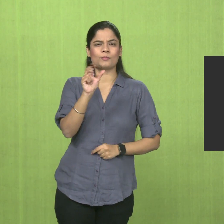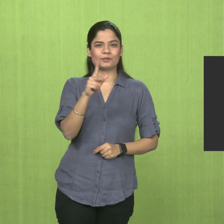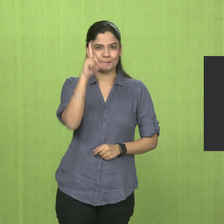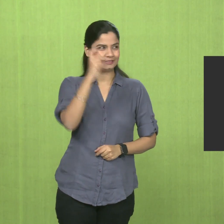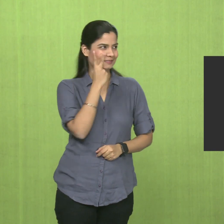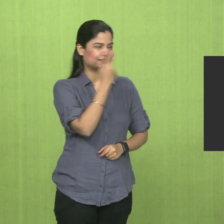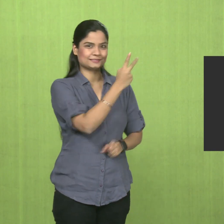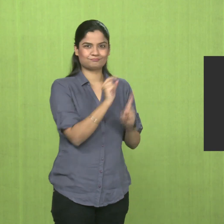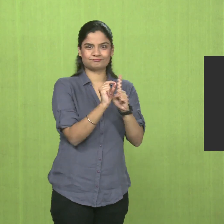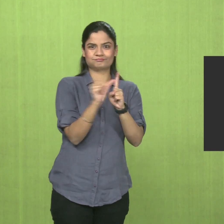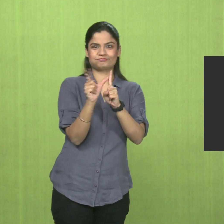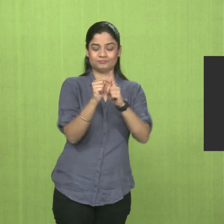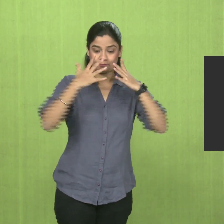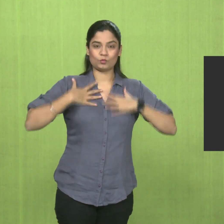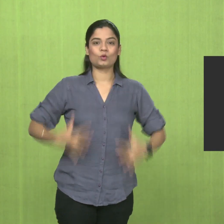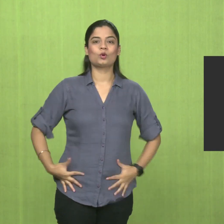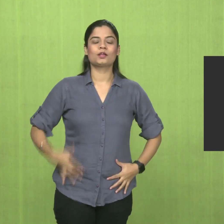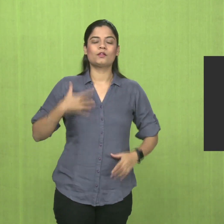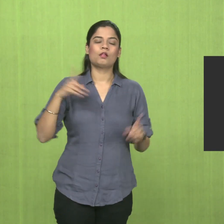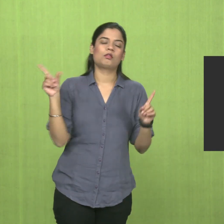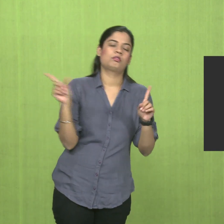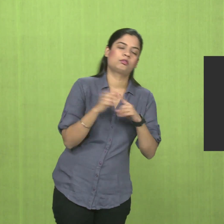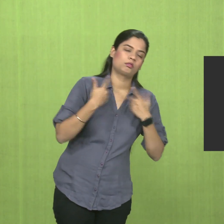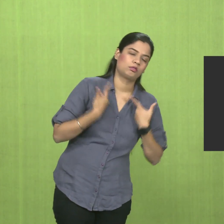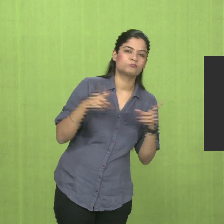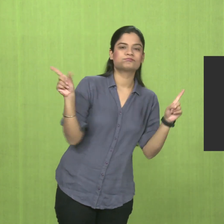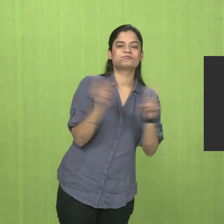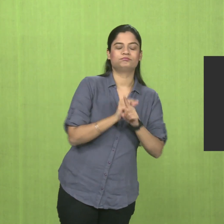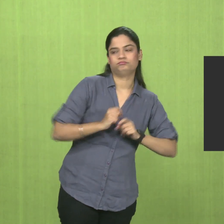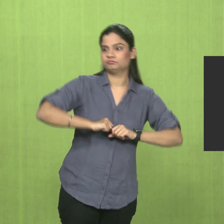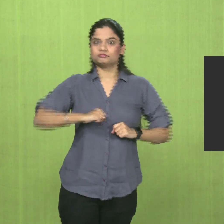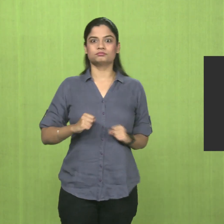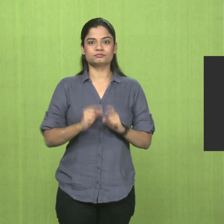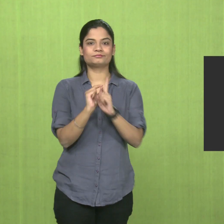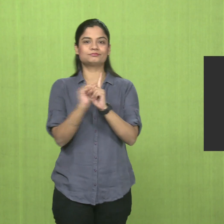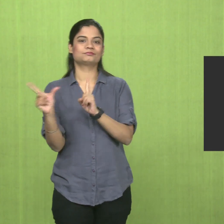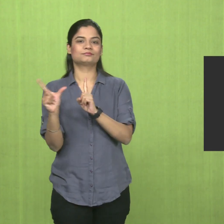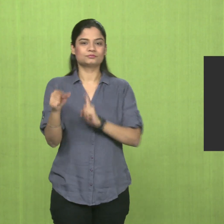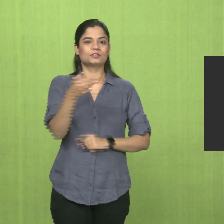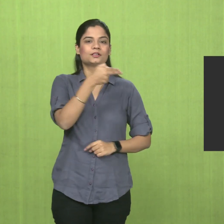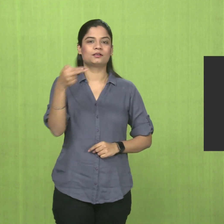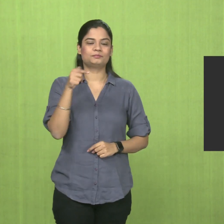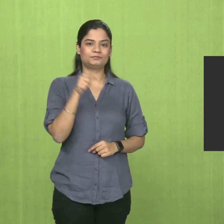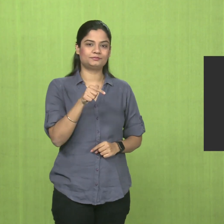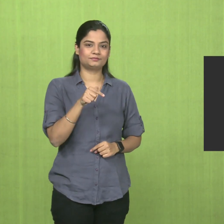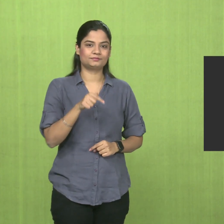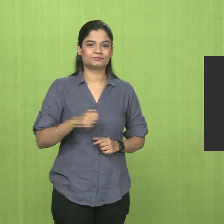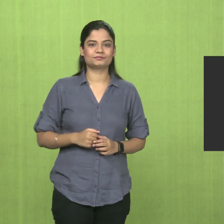Energy, as you can see in the picture, the strength and vitality required for physical activities or mental